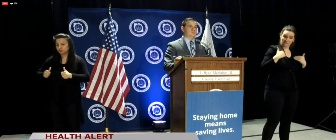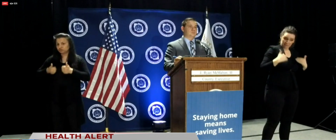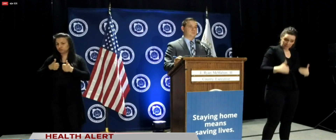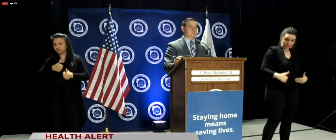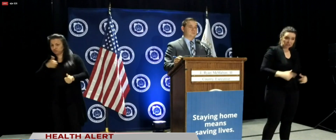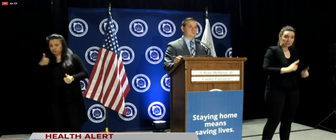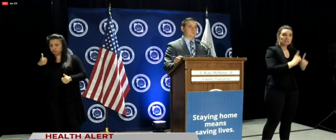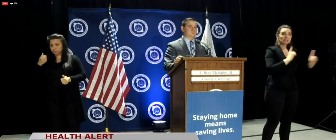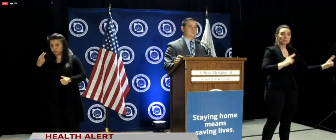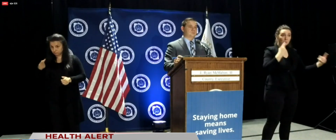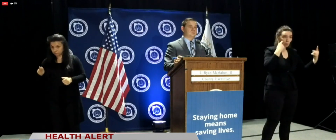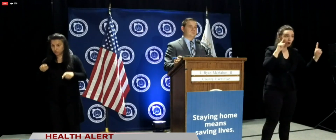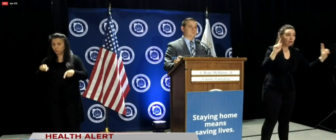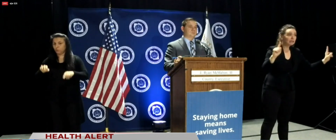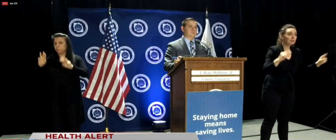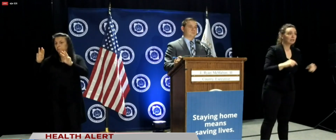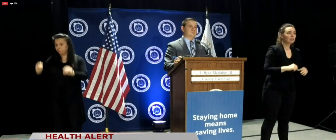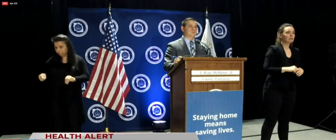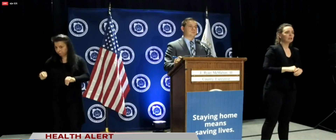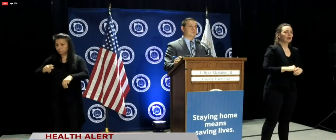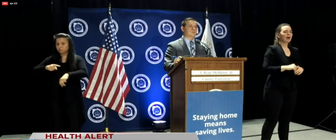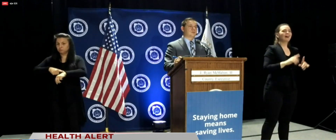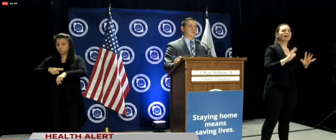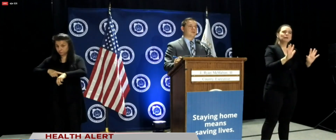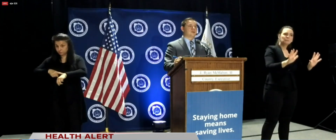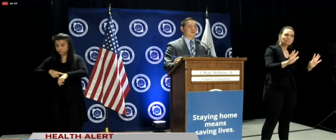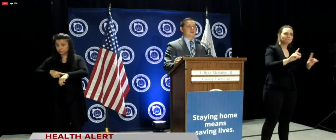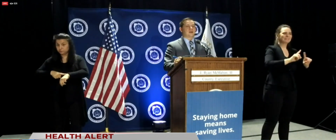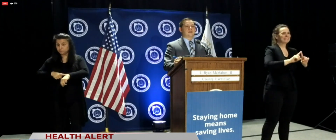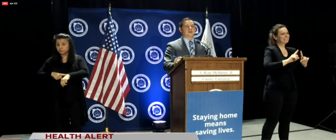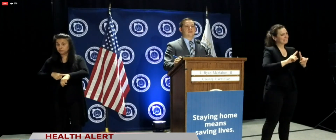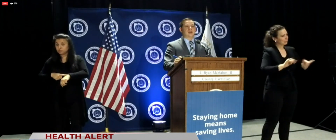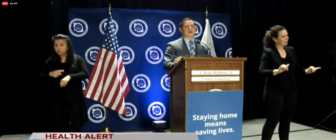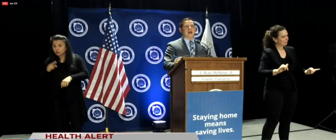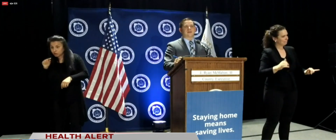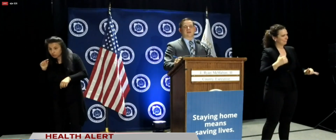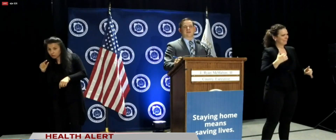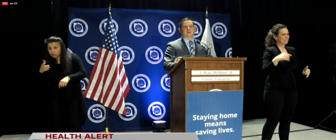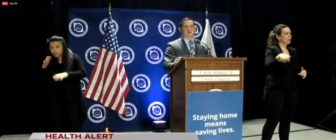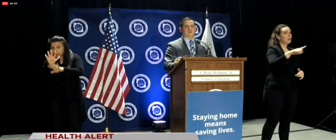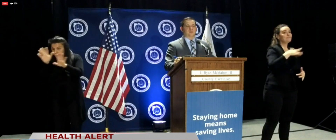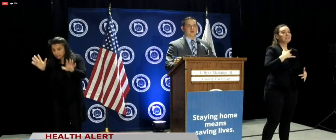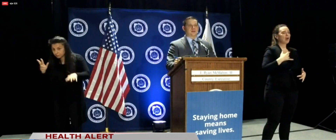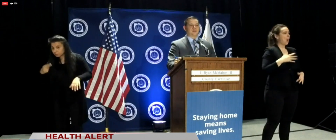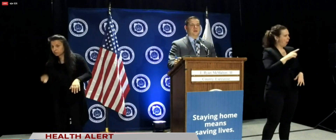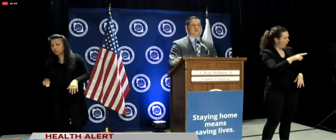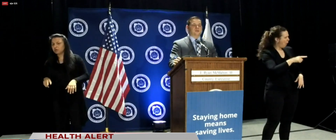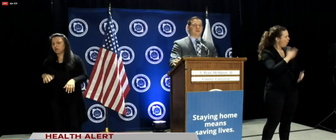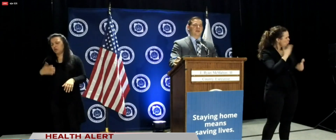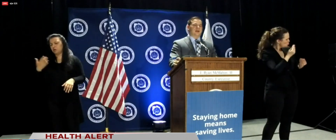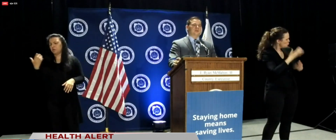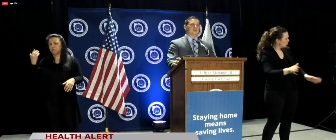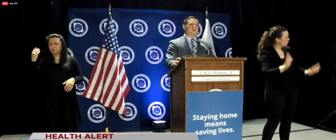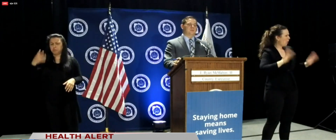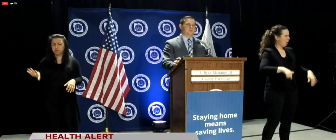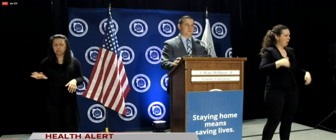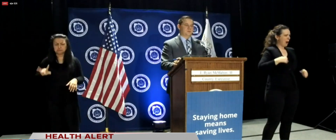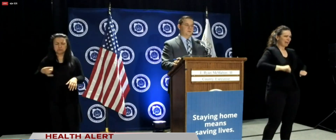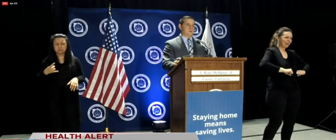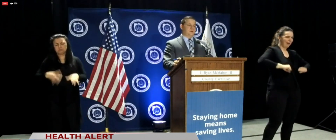get complacent when things are starting to go well. Yeah, so I think the governor's right. I think the governor's looking at it